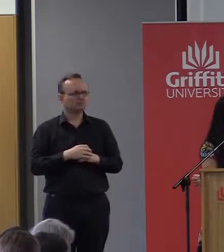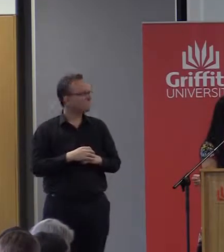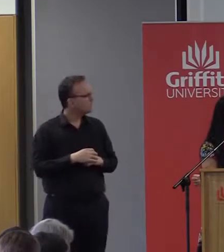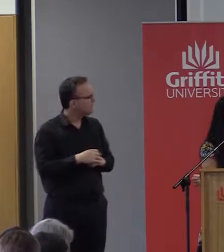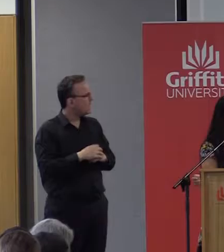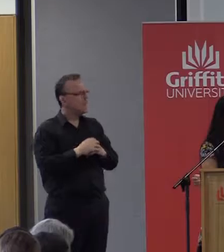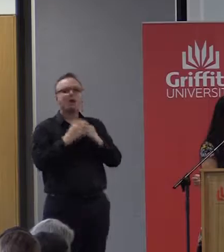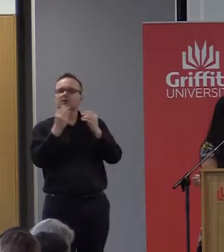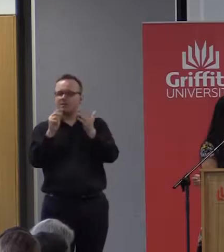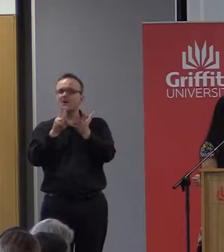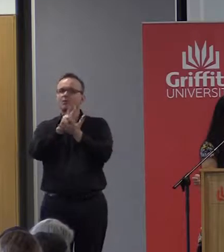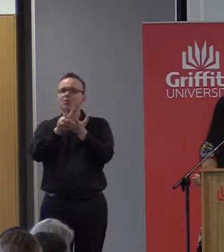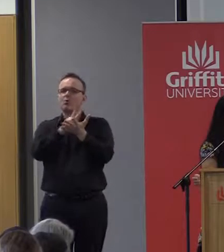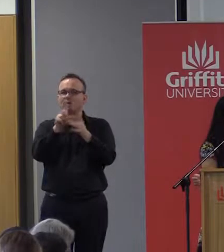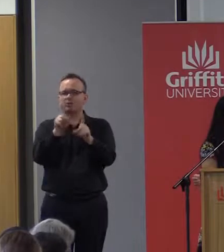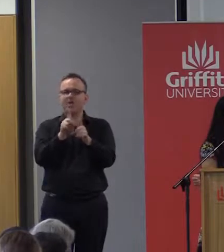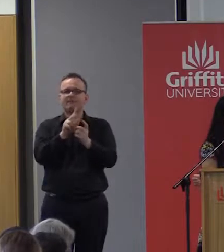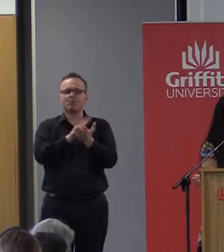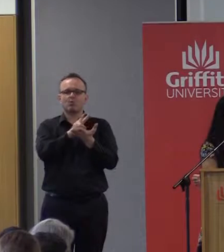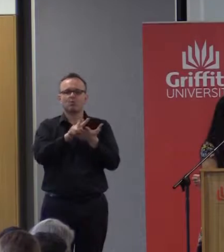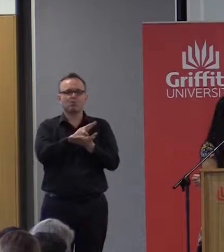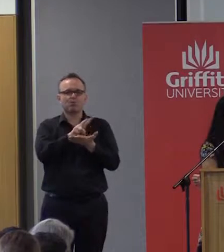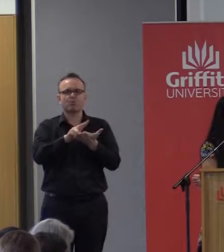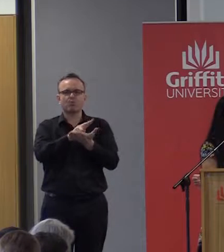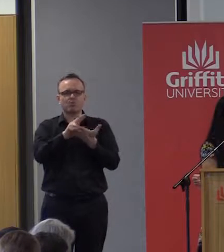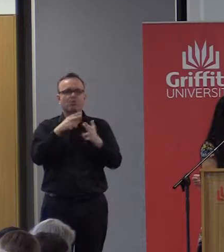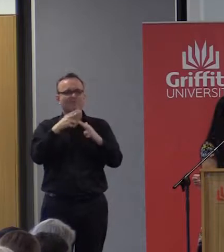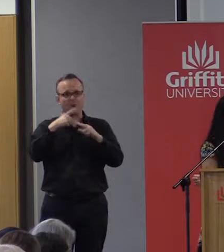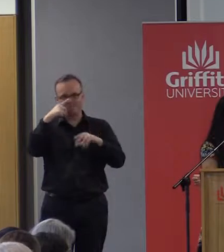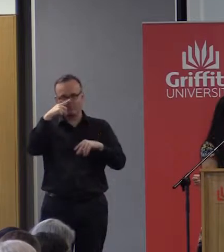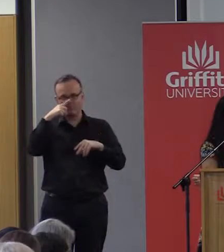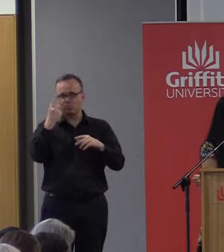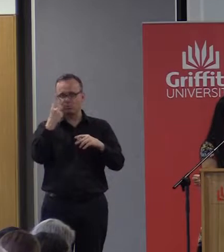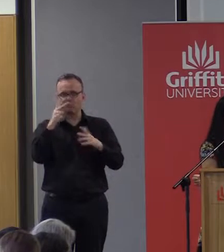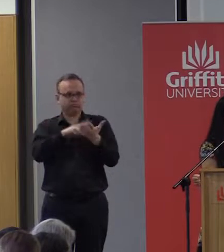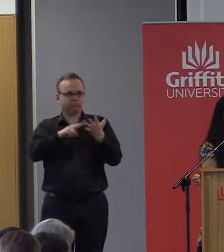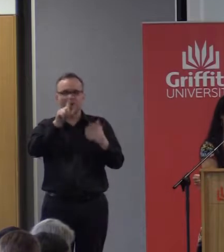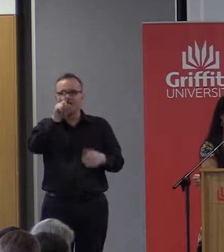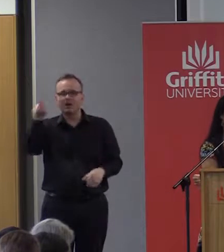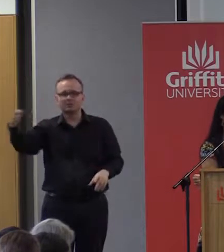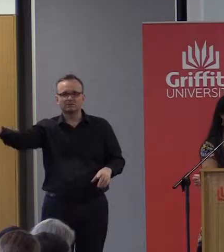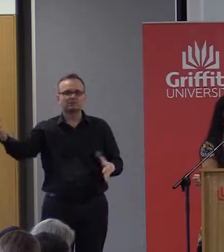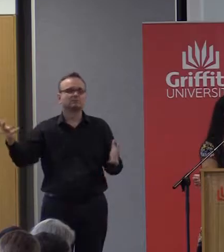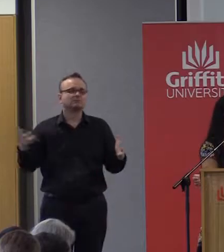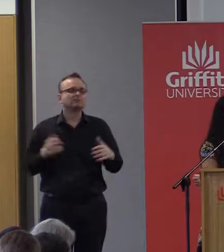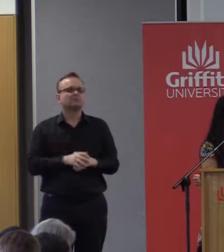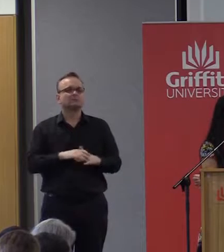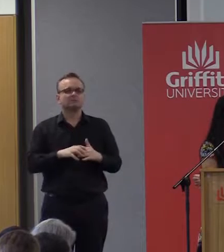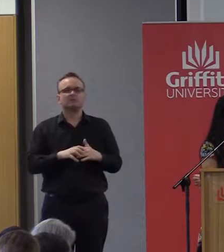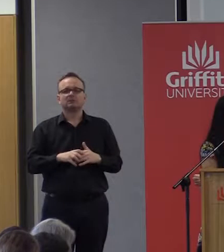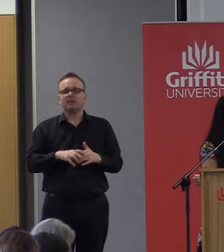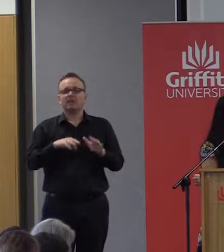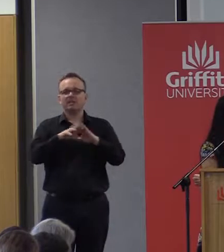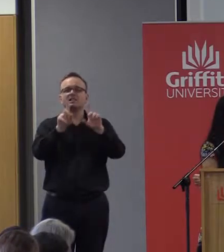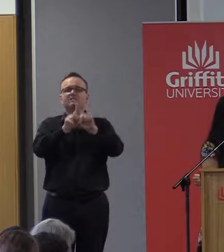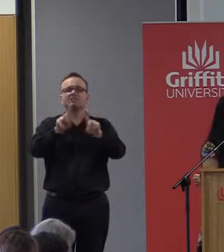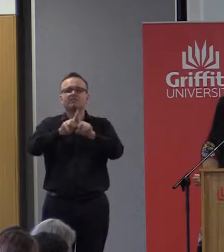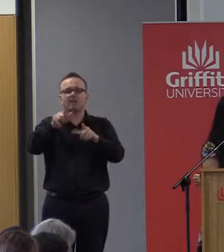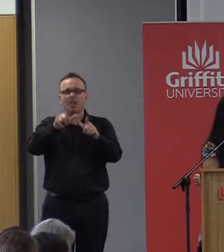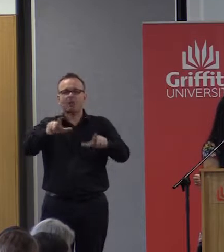And some are in video form as well. Yep. For people who aren't literate, those so they're videoed in several